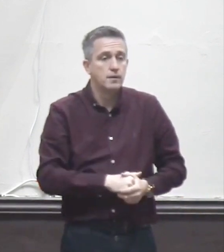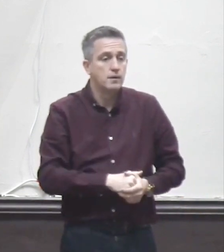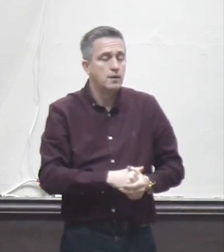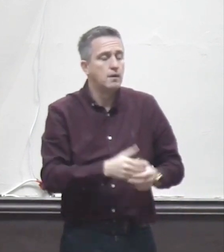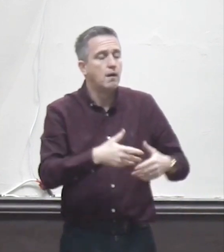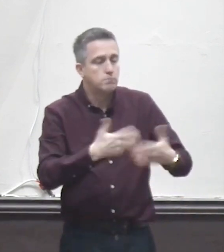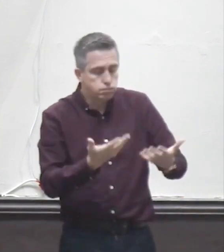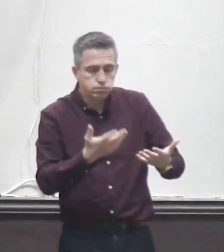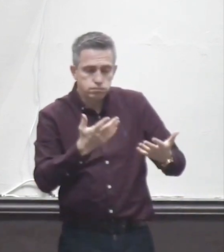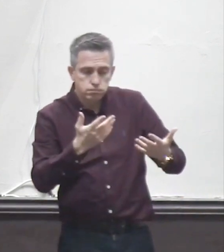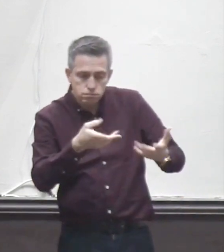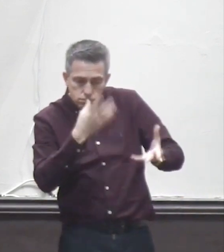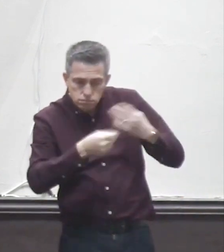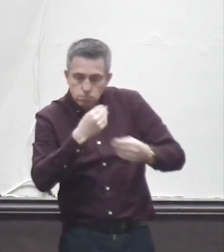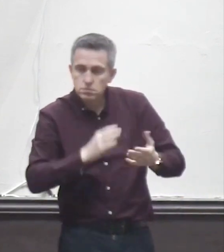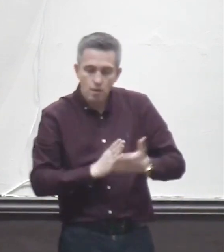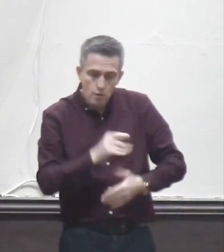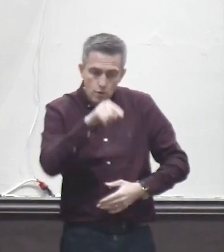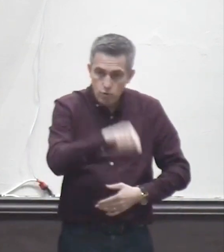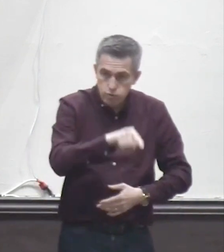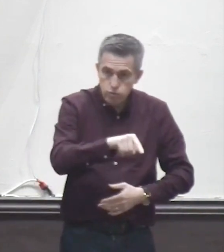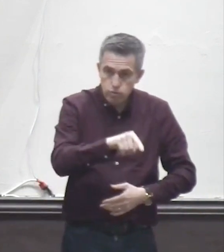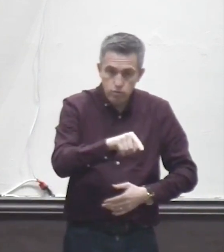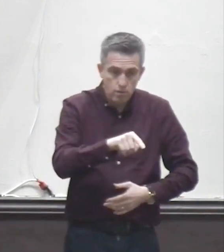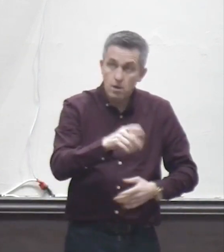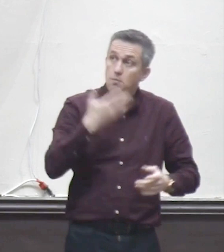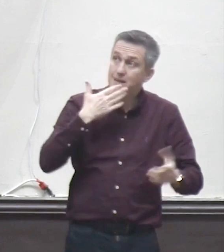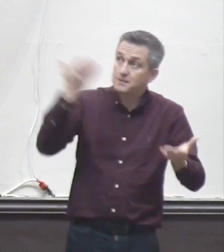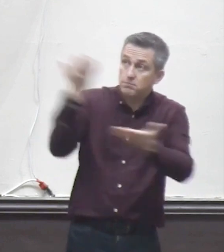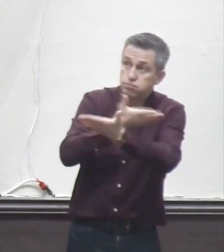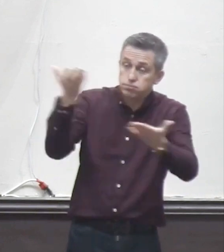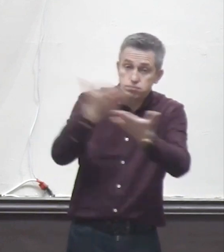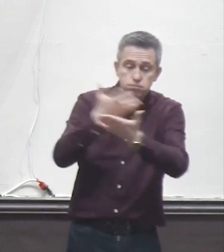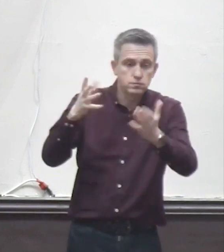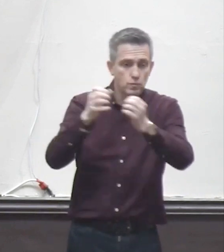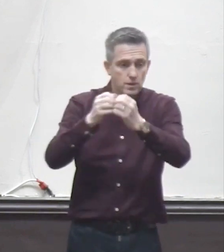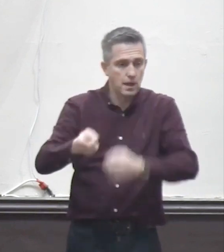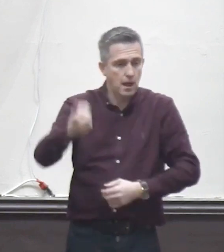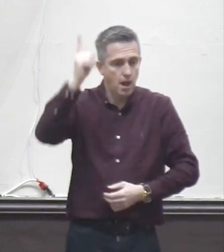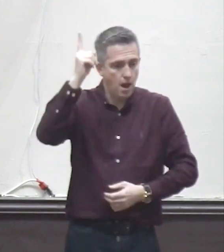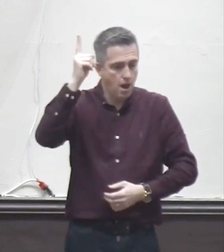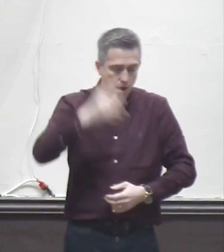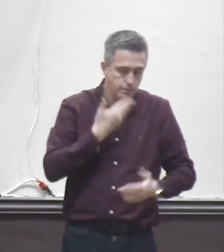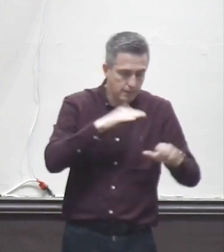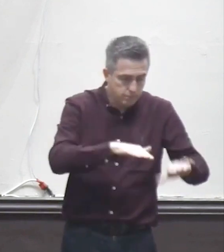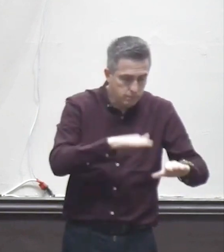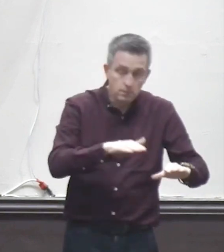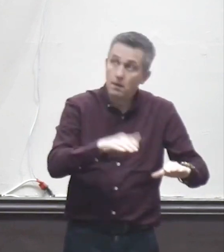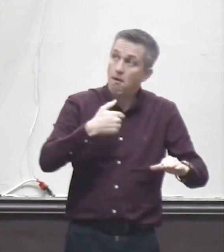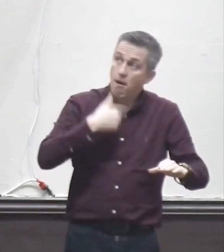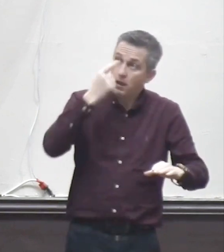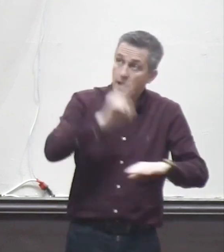hands. Through you, we intercede, that let us be in a certain place, or my such and